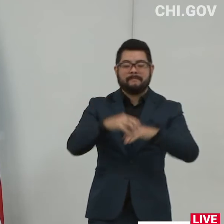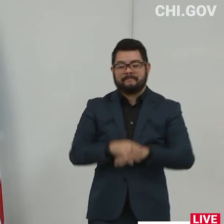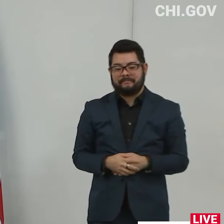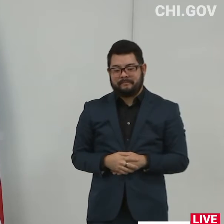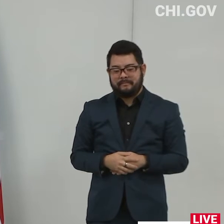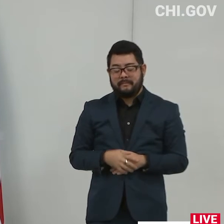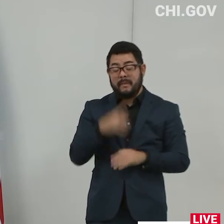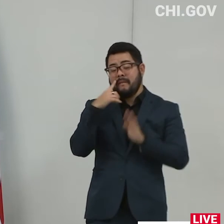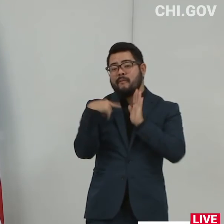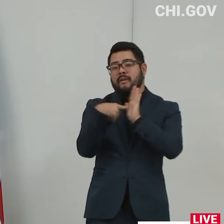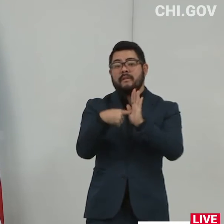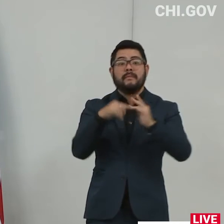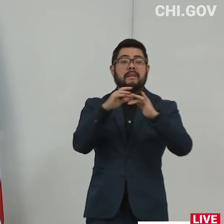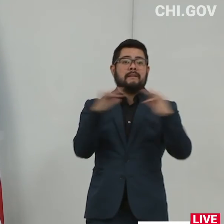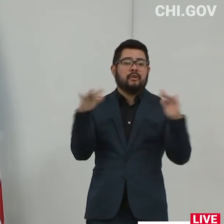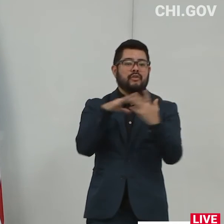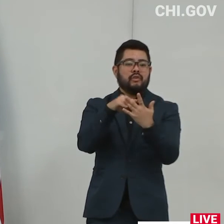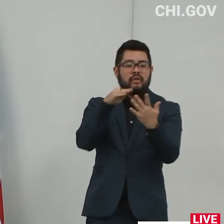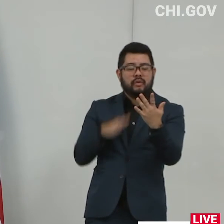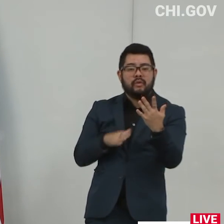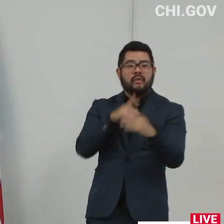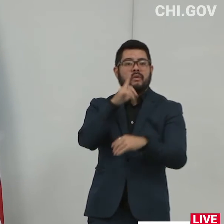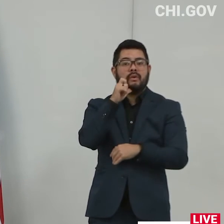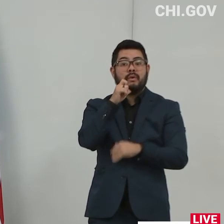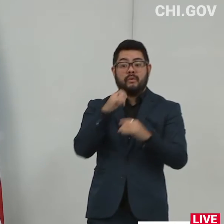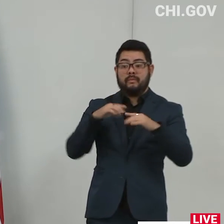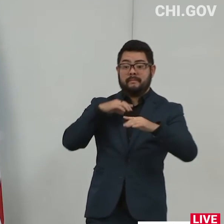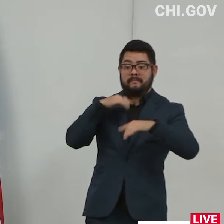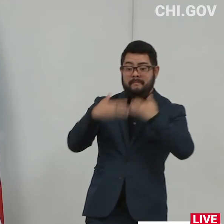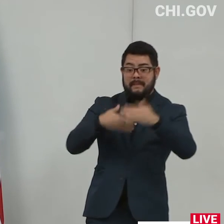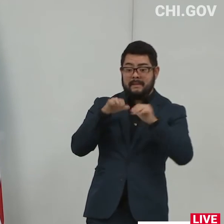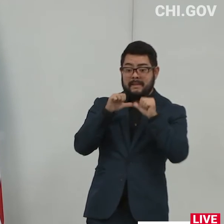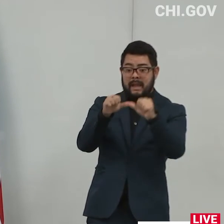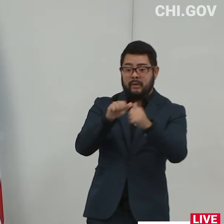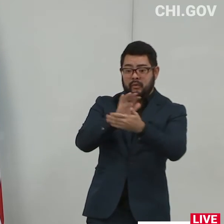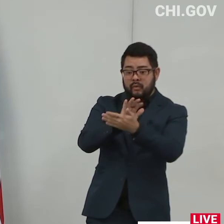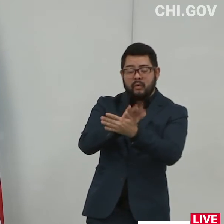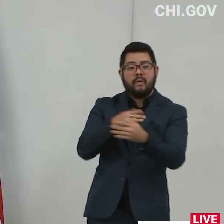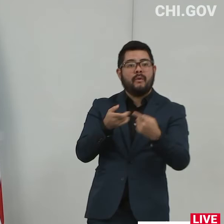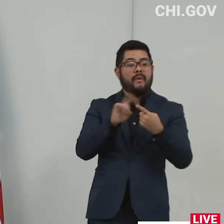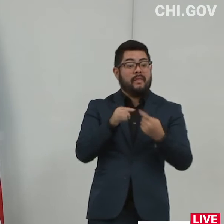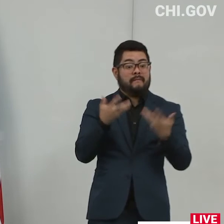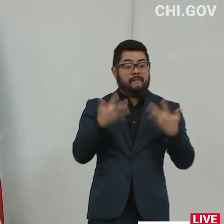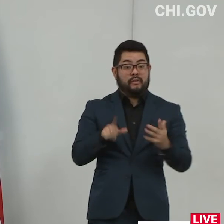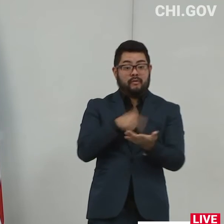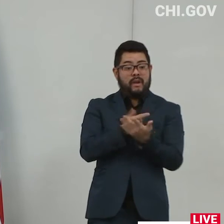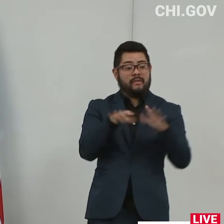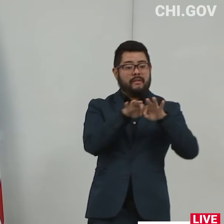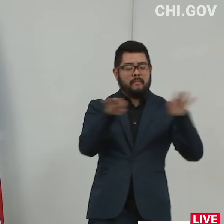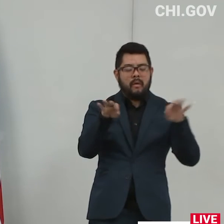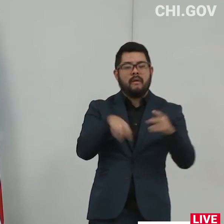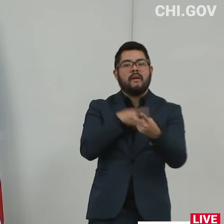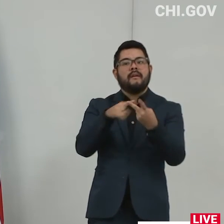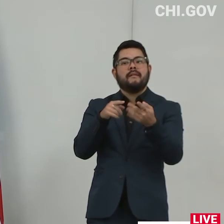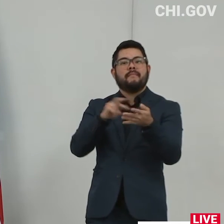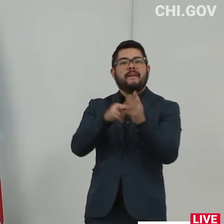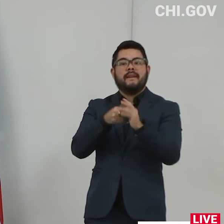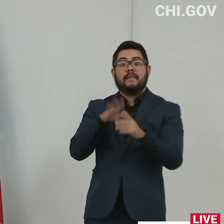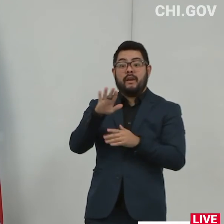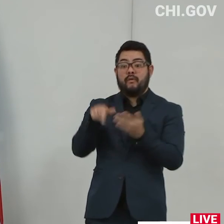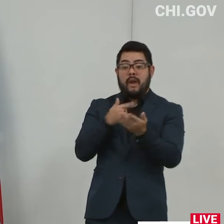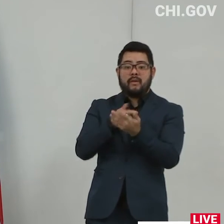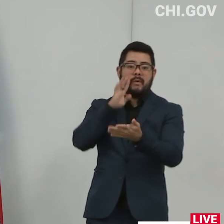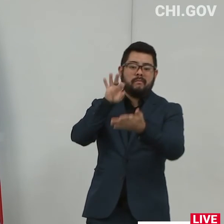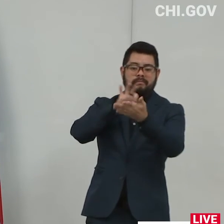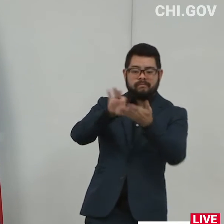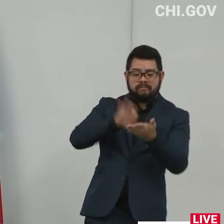diverse learners who remain in school after meeting graduation requirements and earning a diploma will now count towards that school's